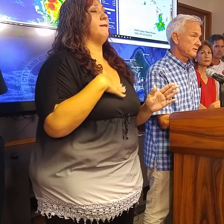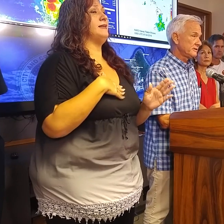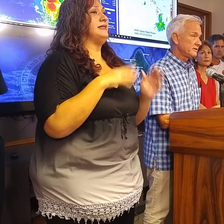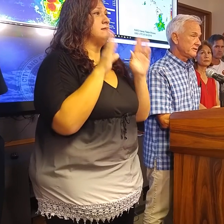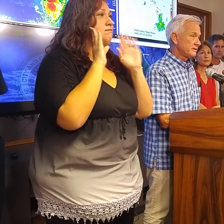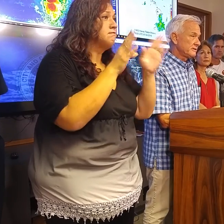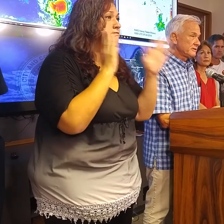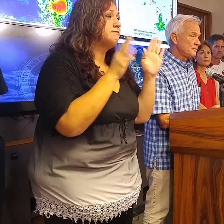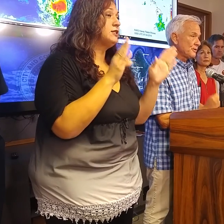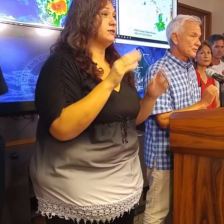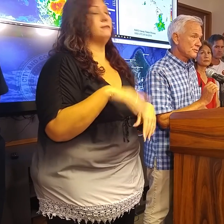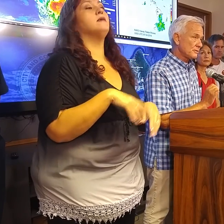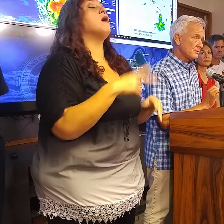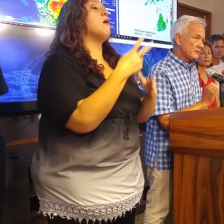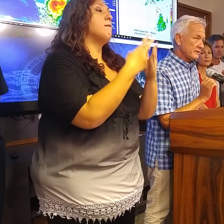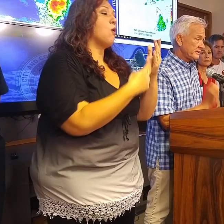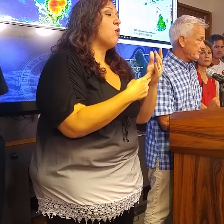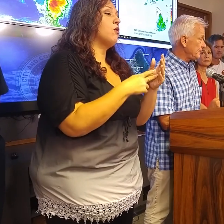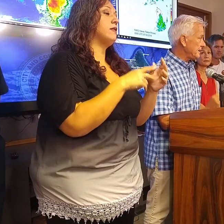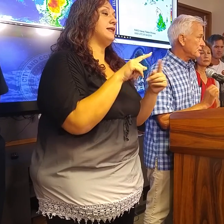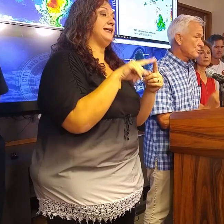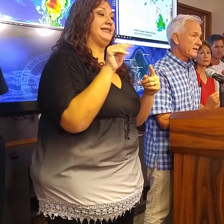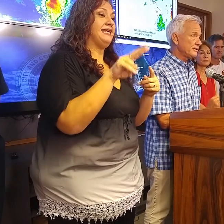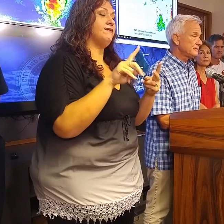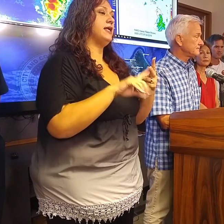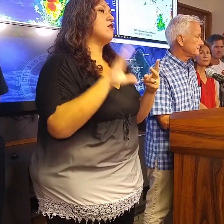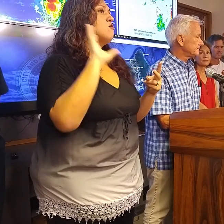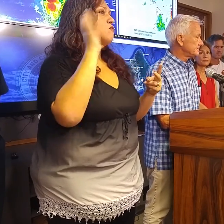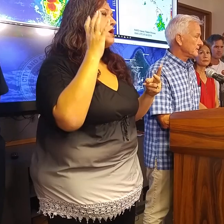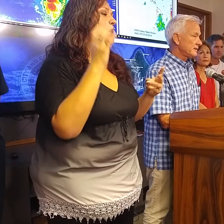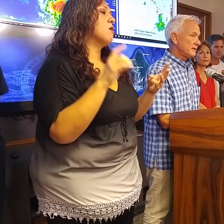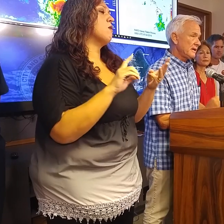tuned to both TV,